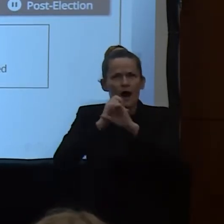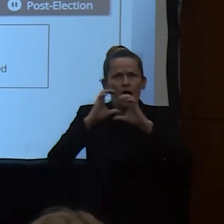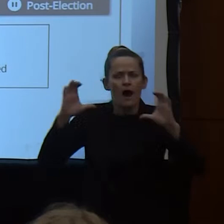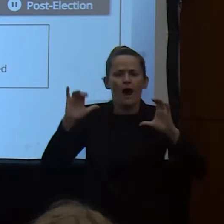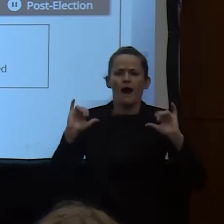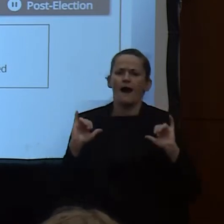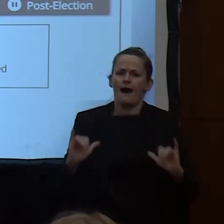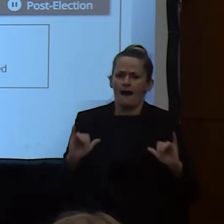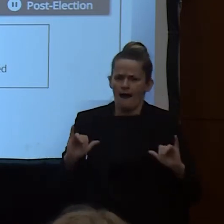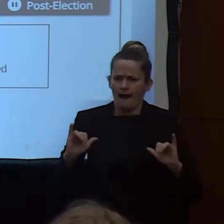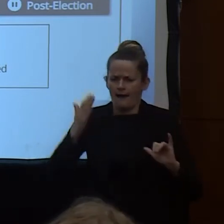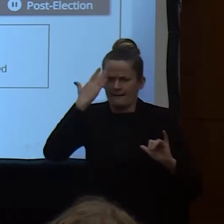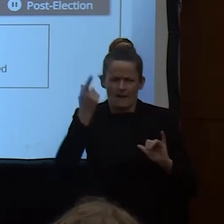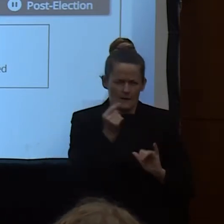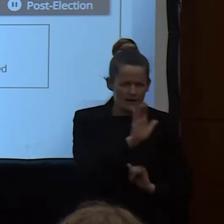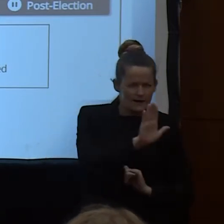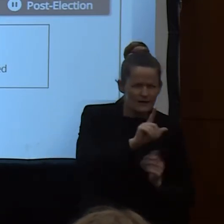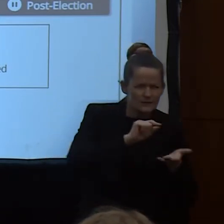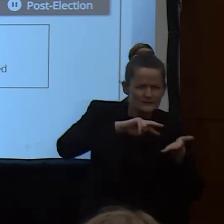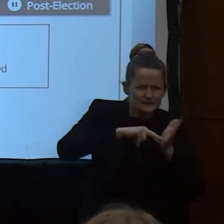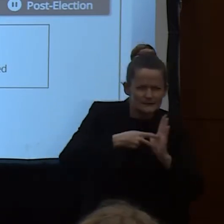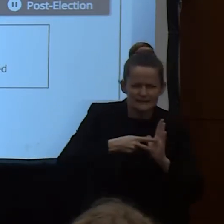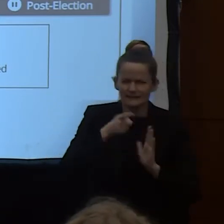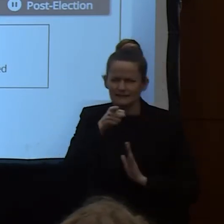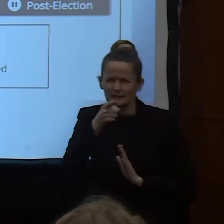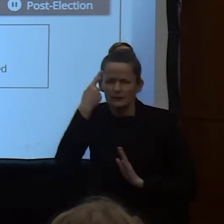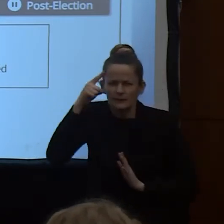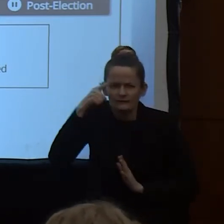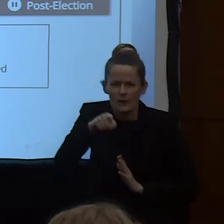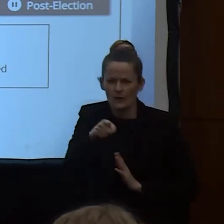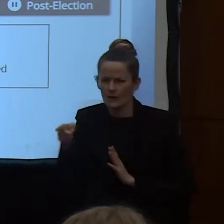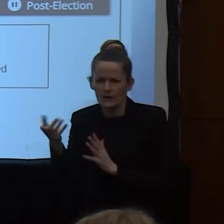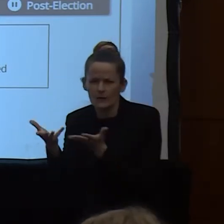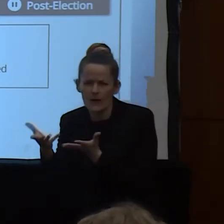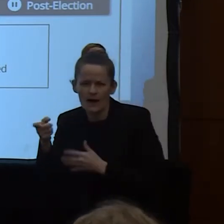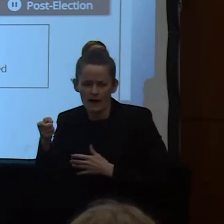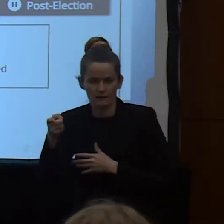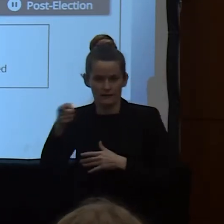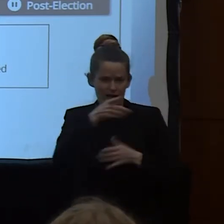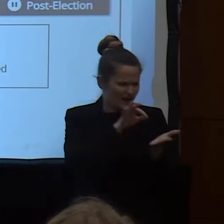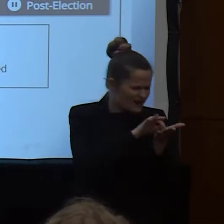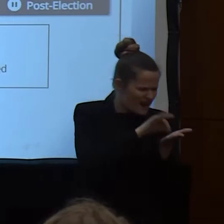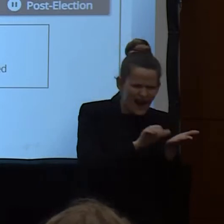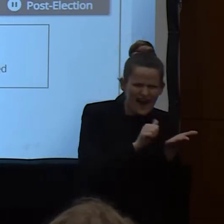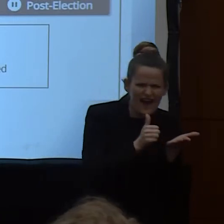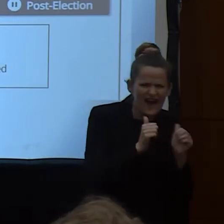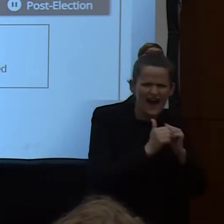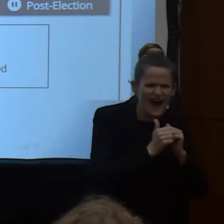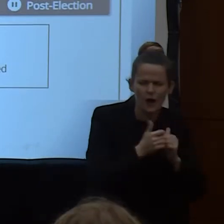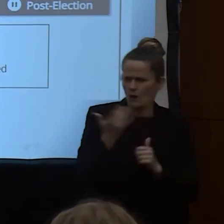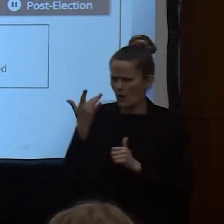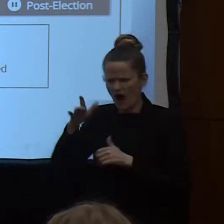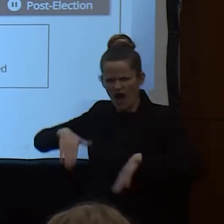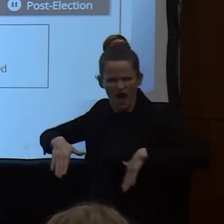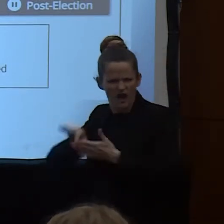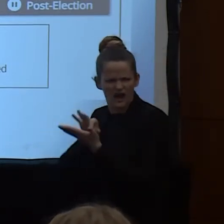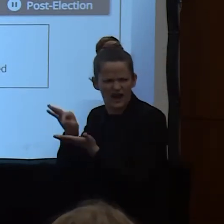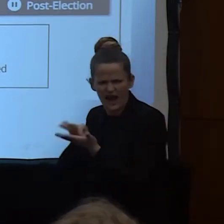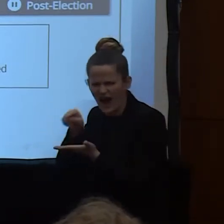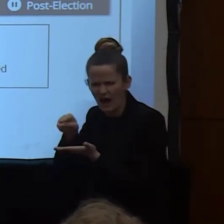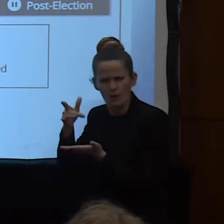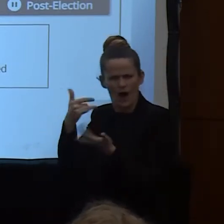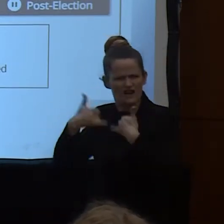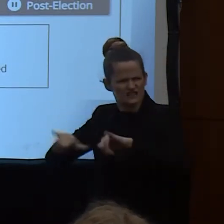reporting progress so that they understand what's been counted and what's still outstanding, what's still left and hasn't yet been reported. So just